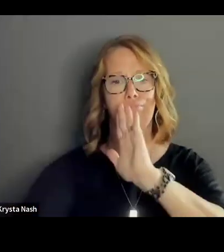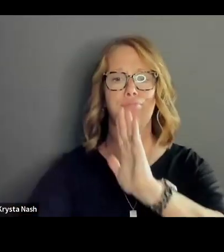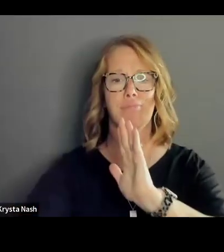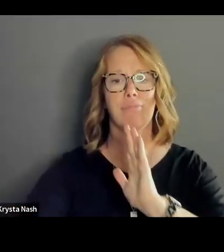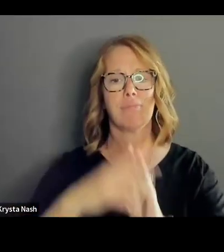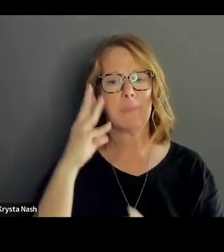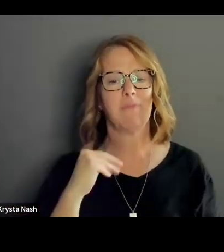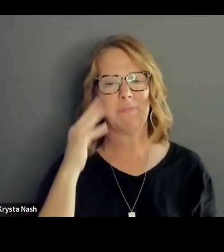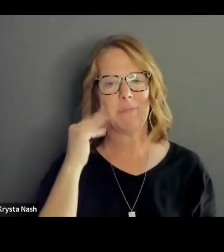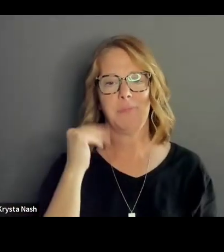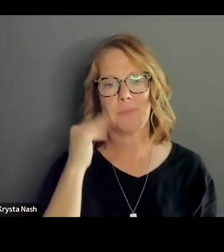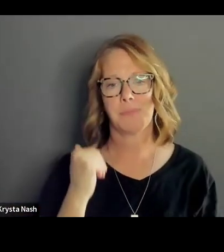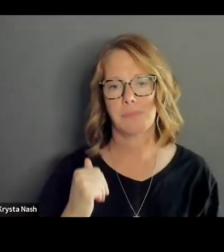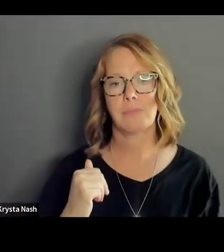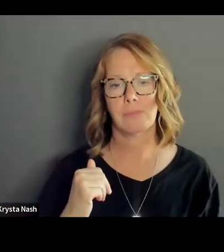areas of